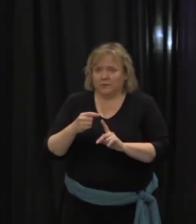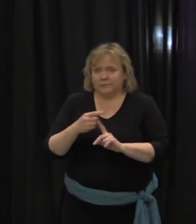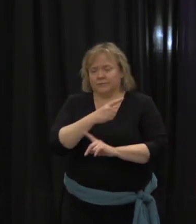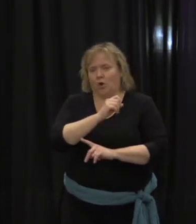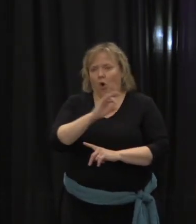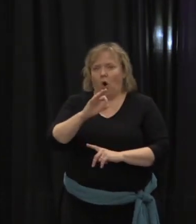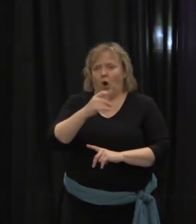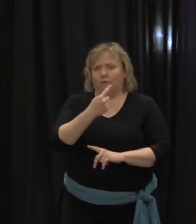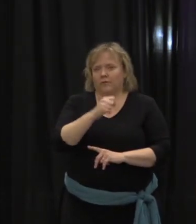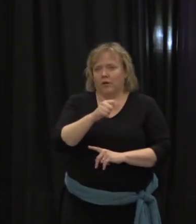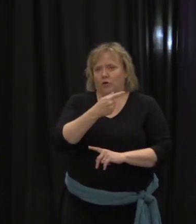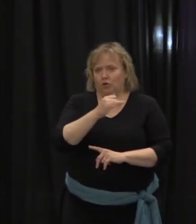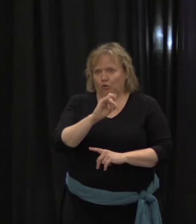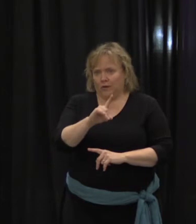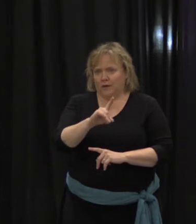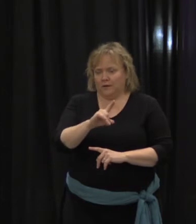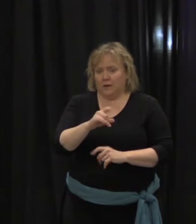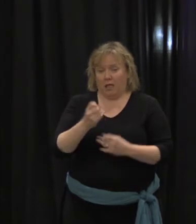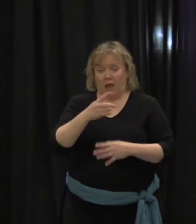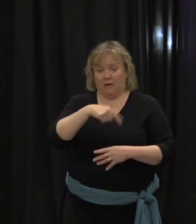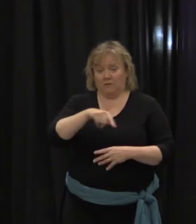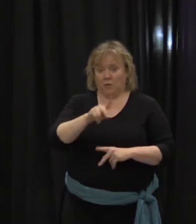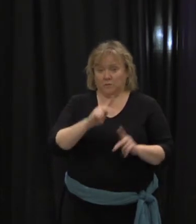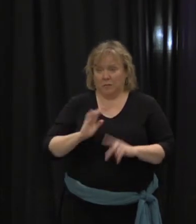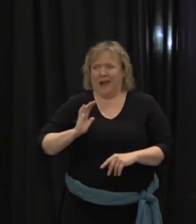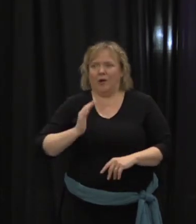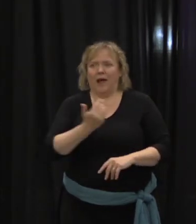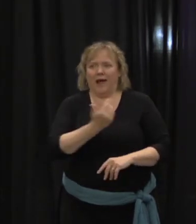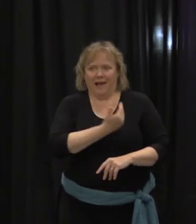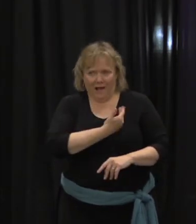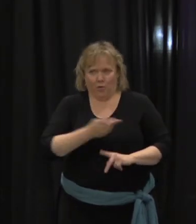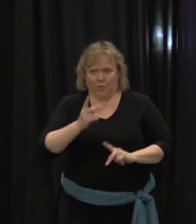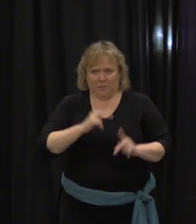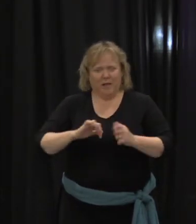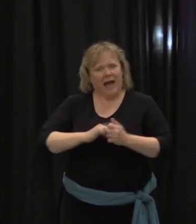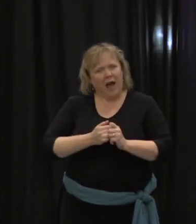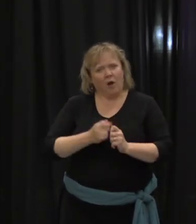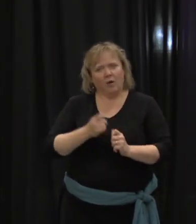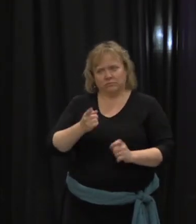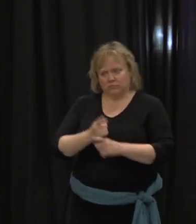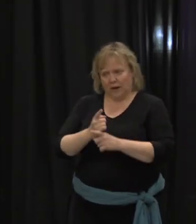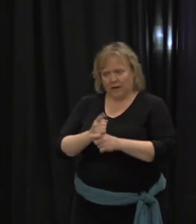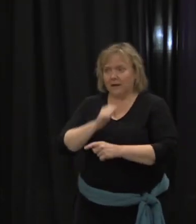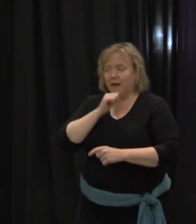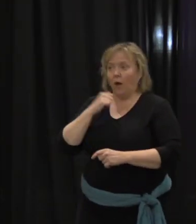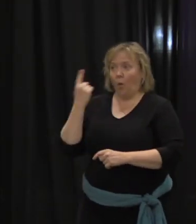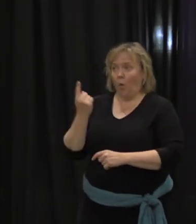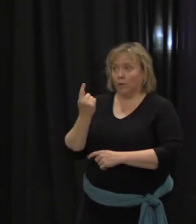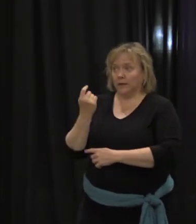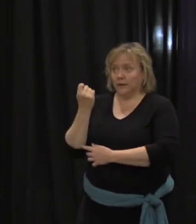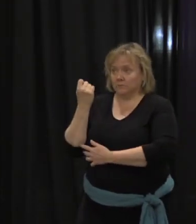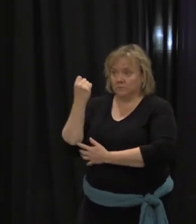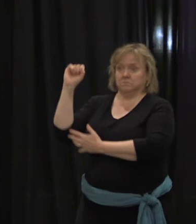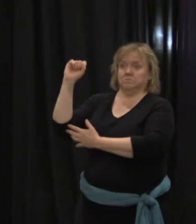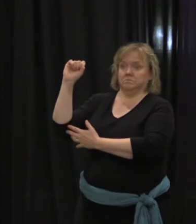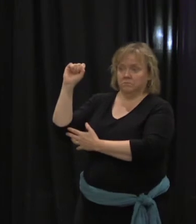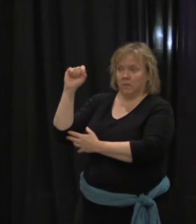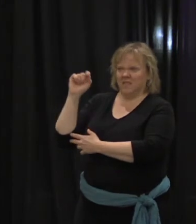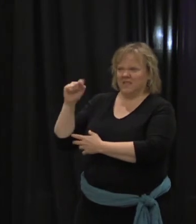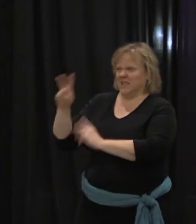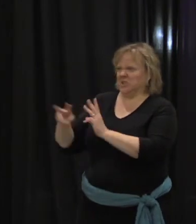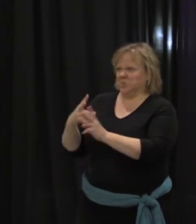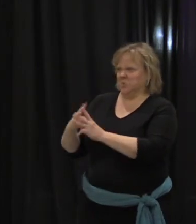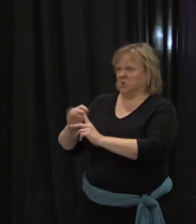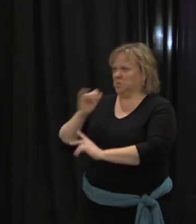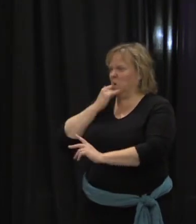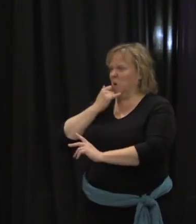people, they are our people. How do we not only resist, again, how do we not only resist against the world that we don't want,